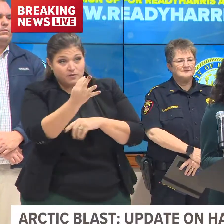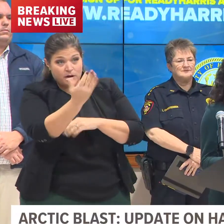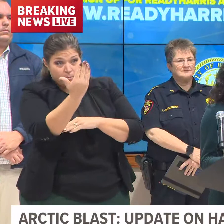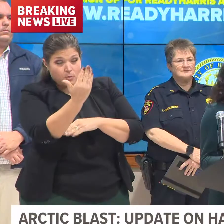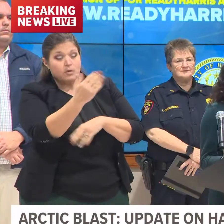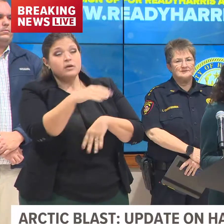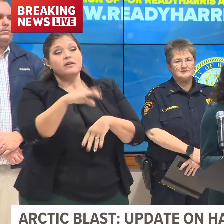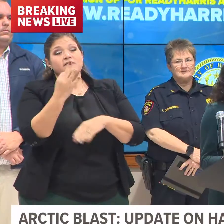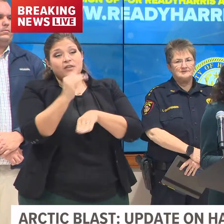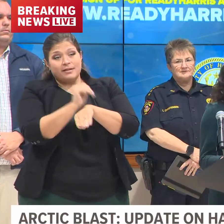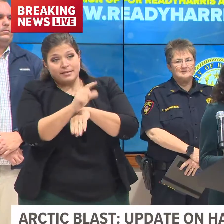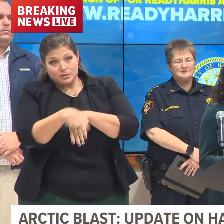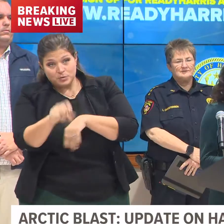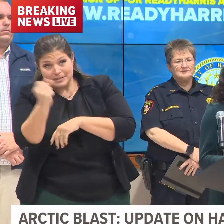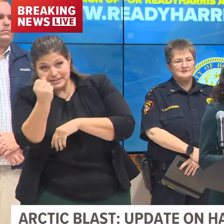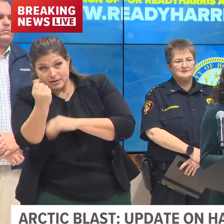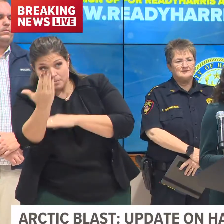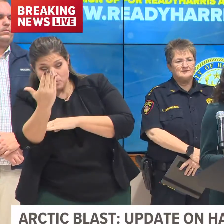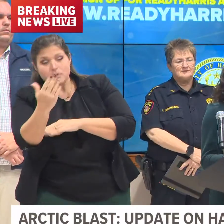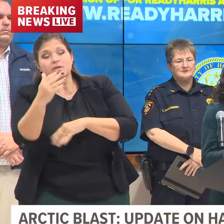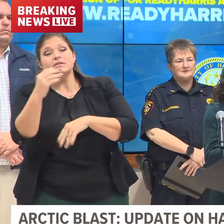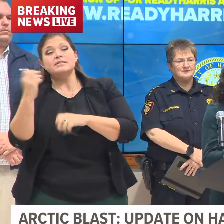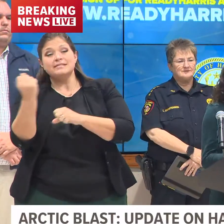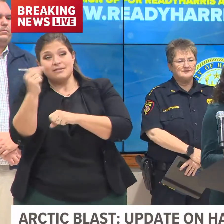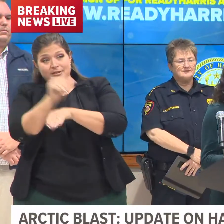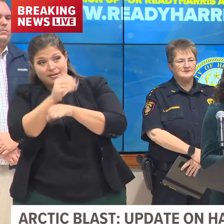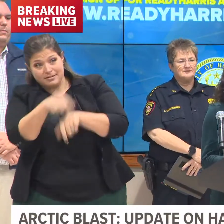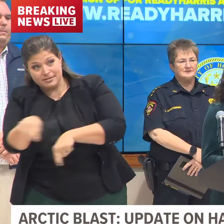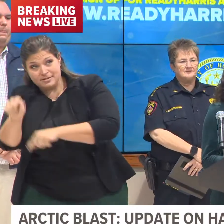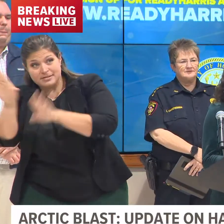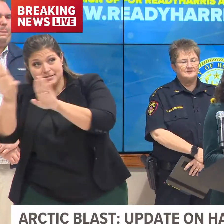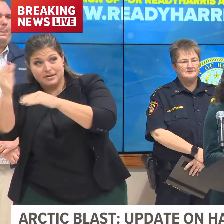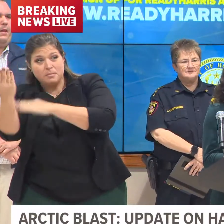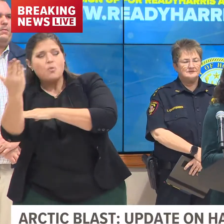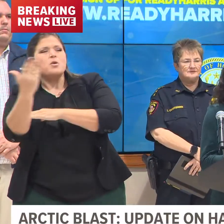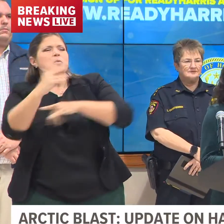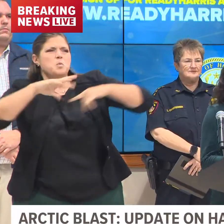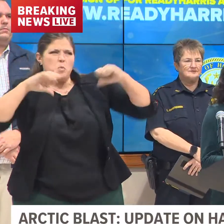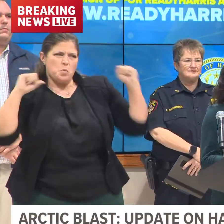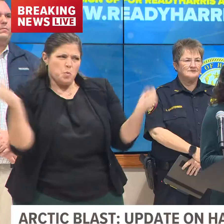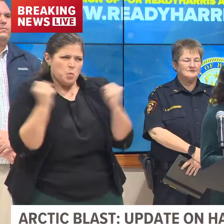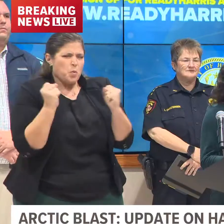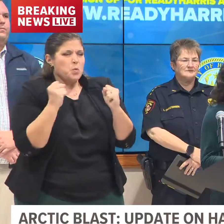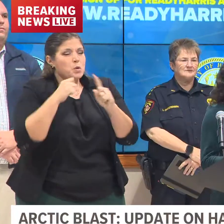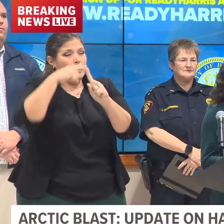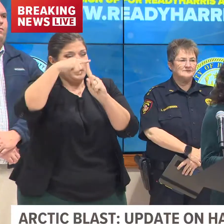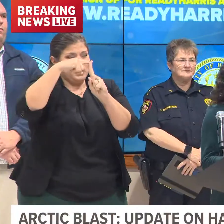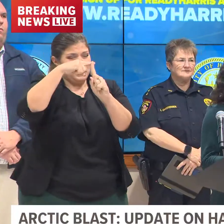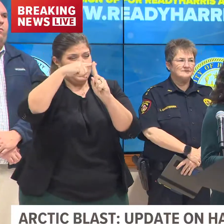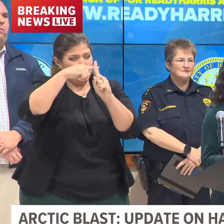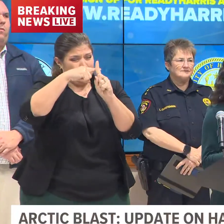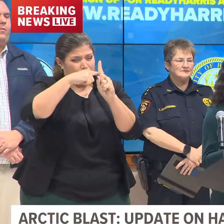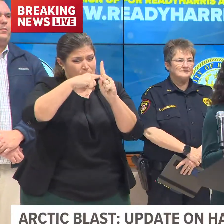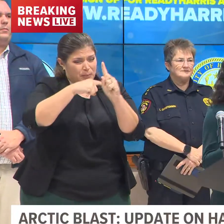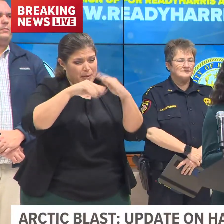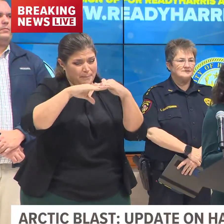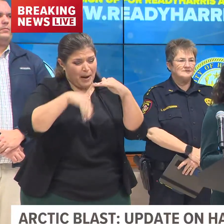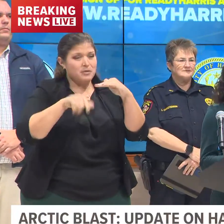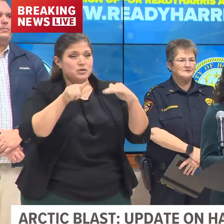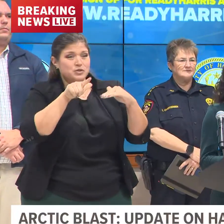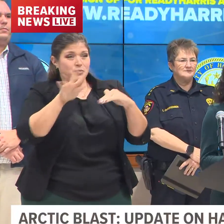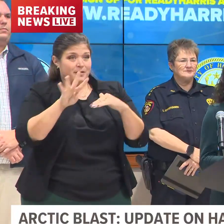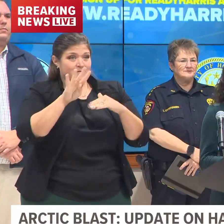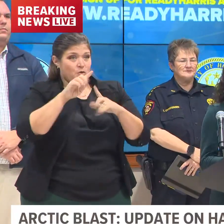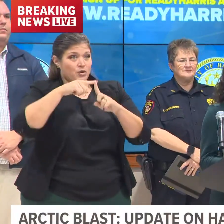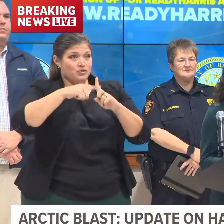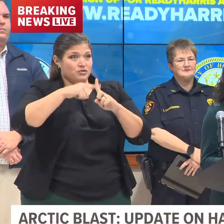Saturday night into Sunday morning. Those times will be extremely cold. Below 24 degrees Fahrenheit, it's a hard